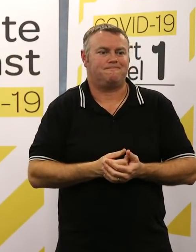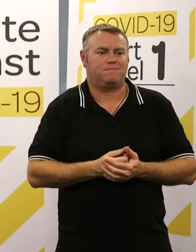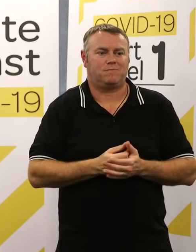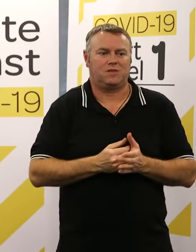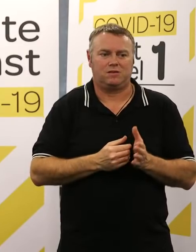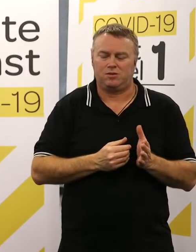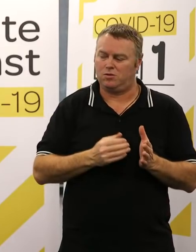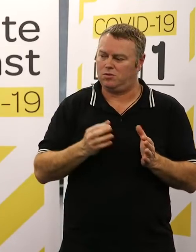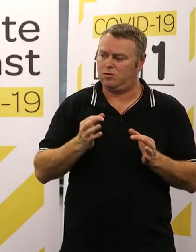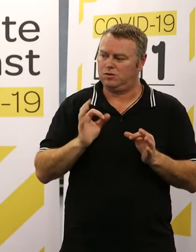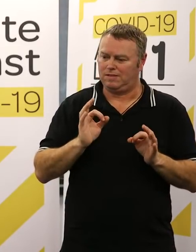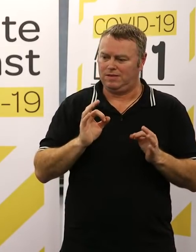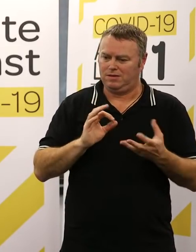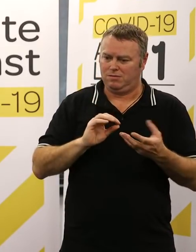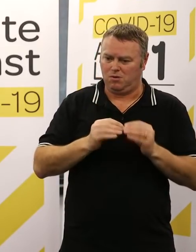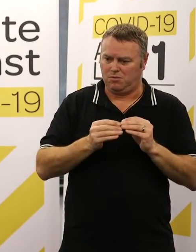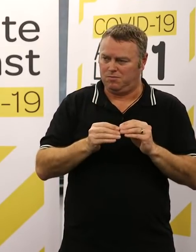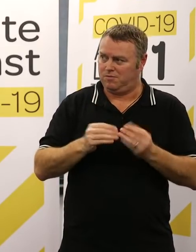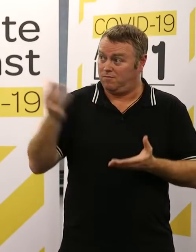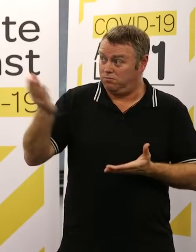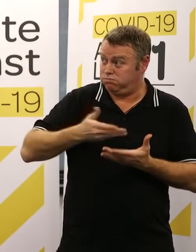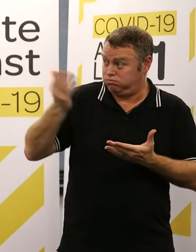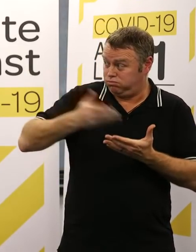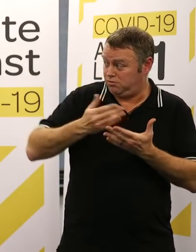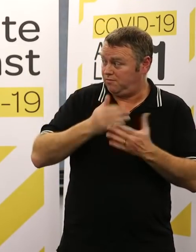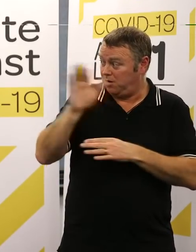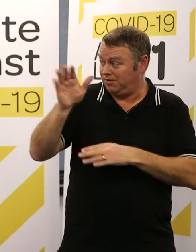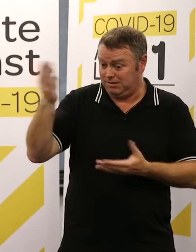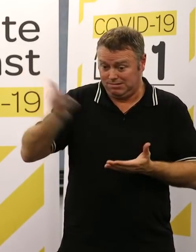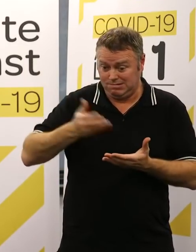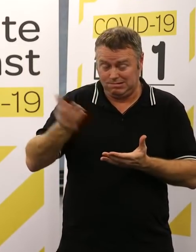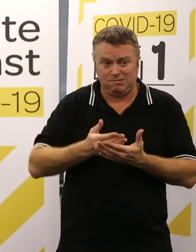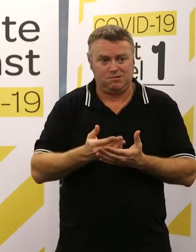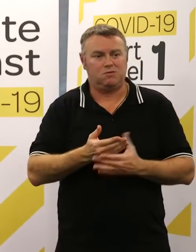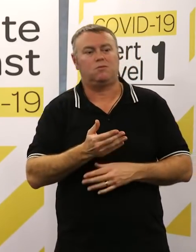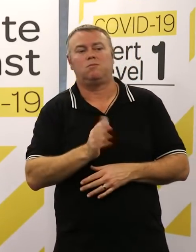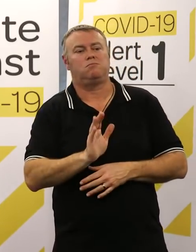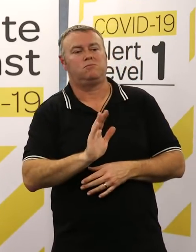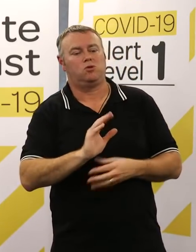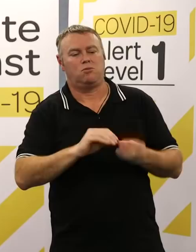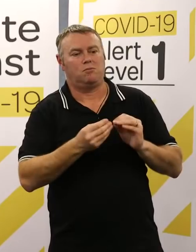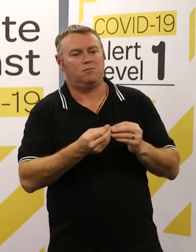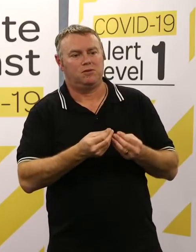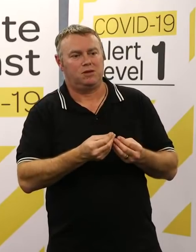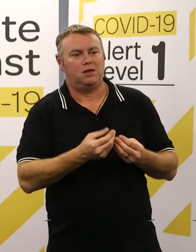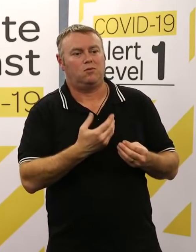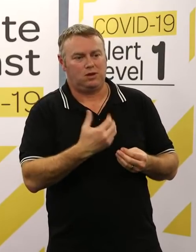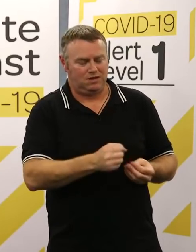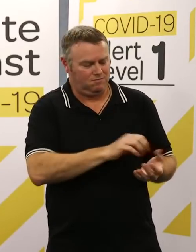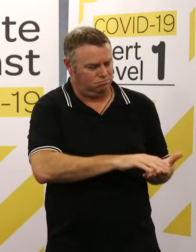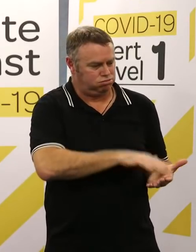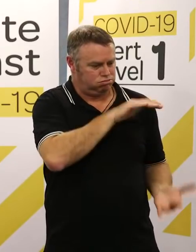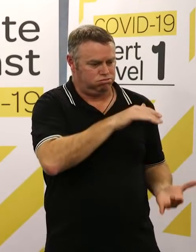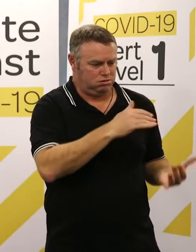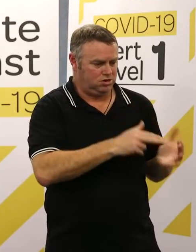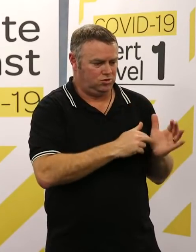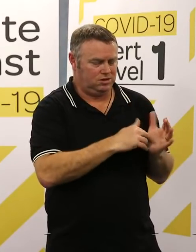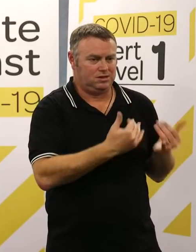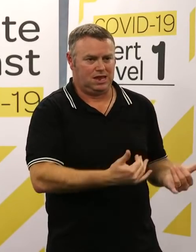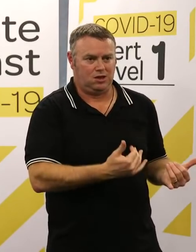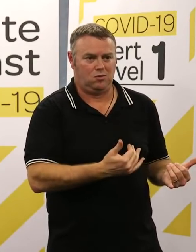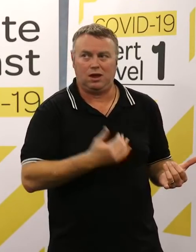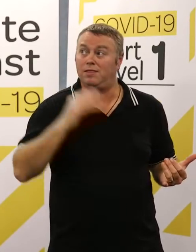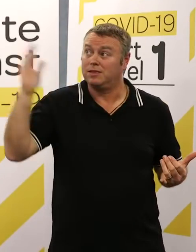recently in terms of our ability to import that material. We built up quite a good supply, and we've got those supply chains now working